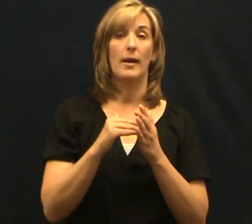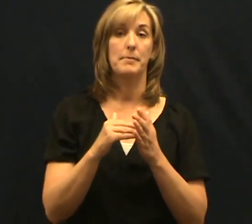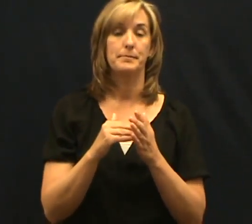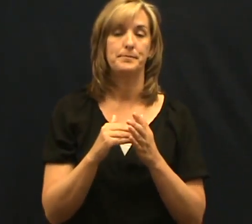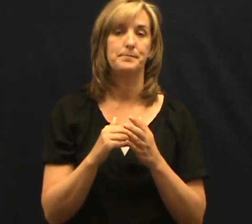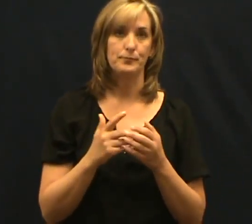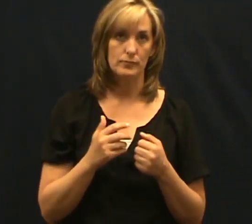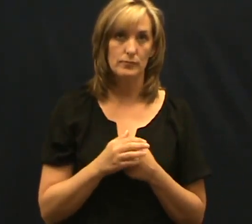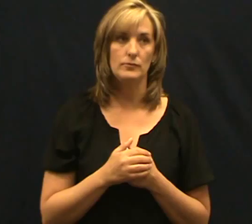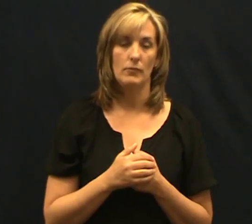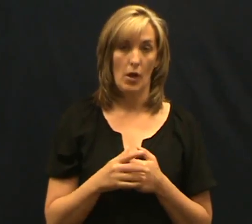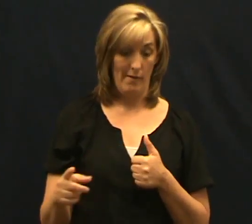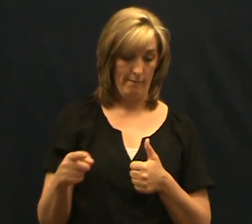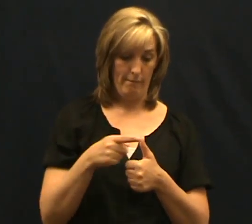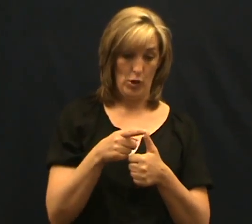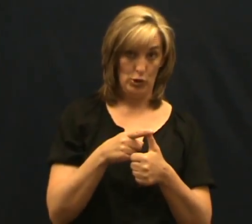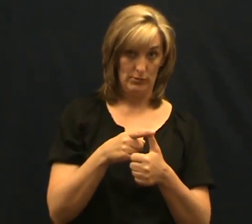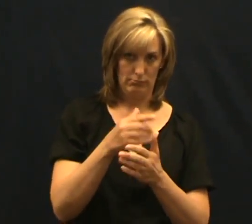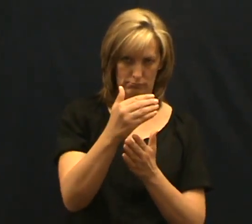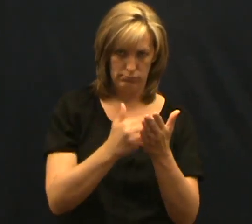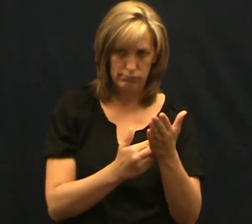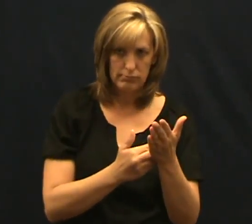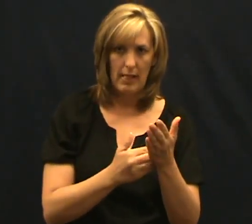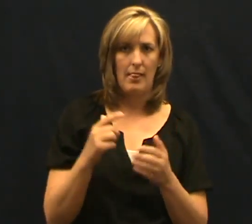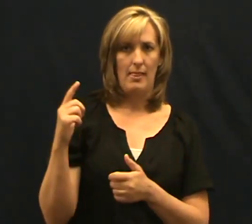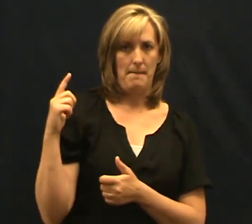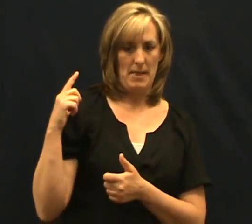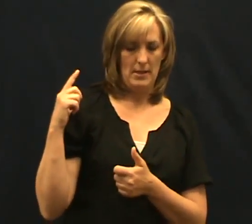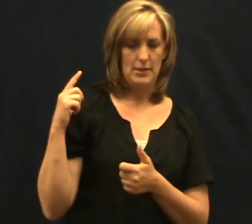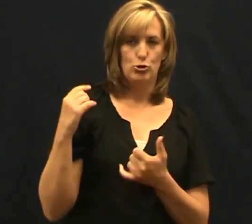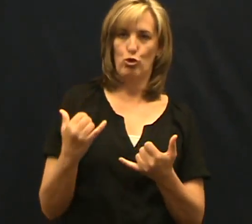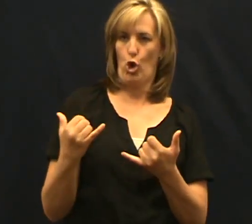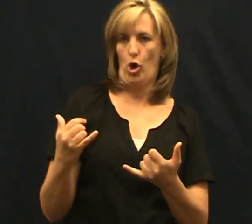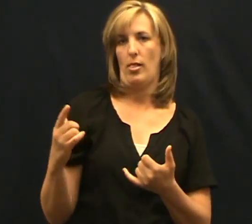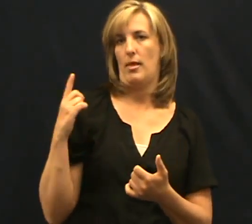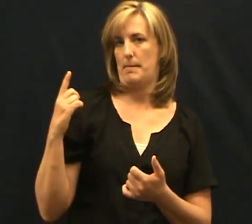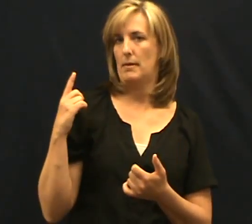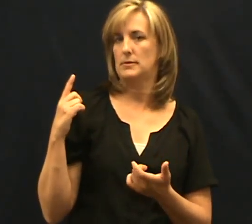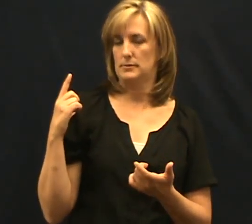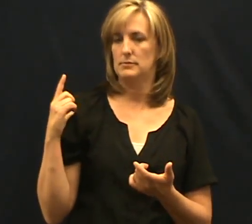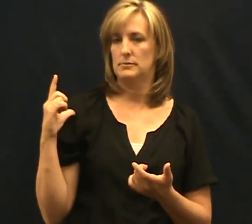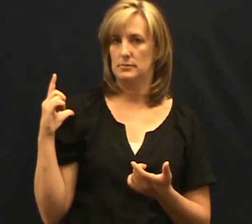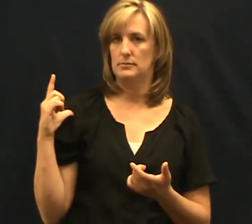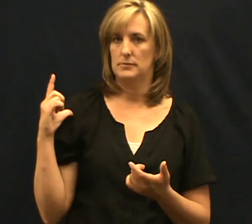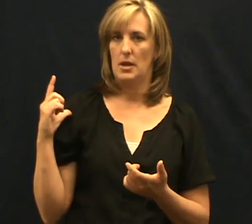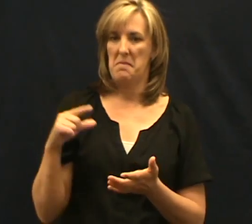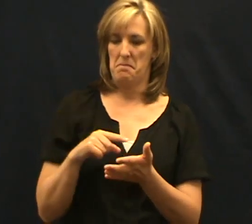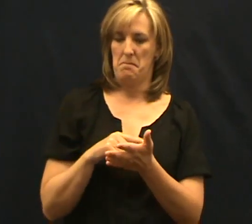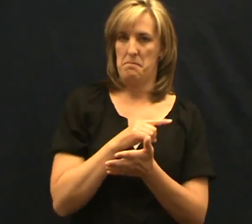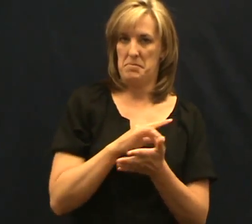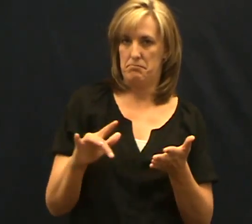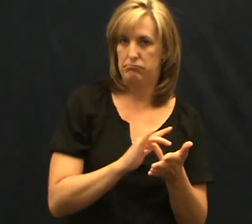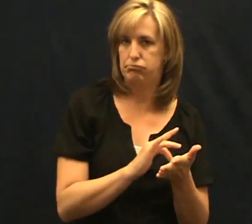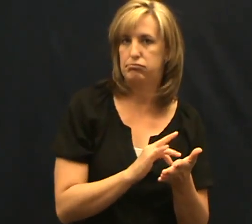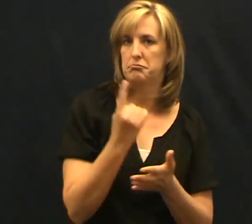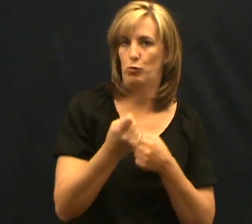we list the liabilities. Again, current liabilities, those that will be paid off within a year, and then the non-current